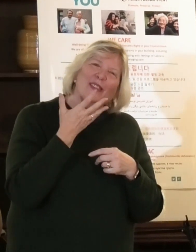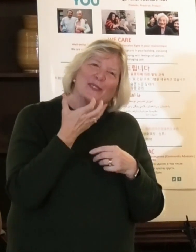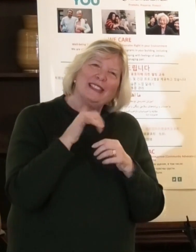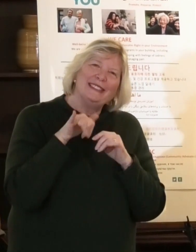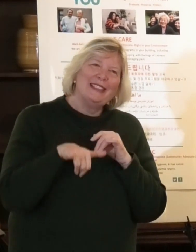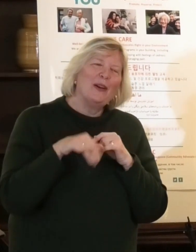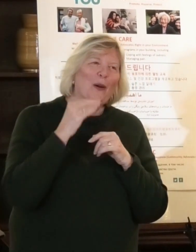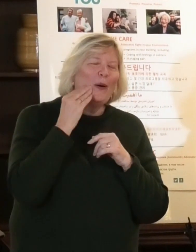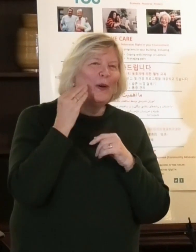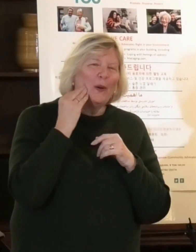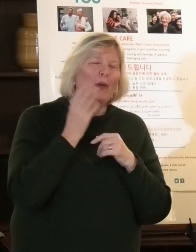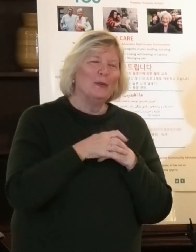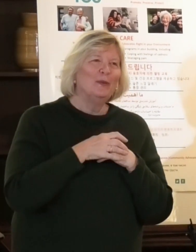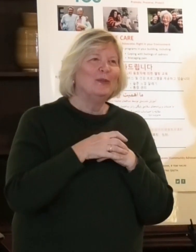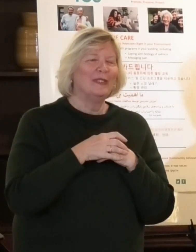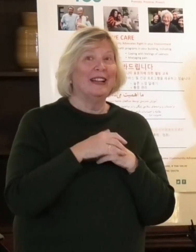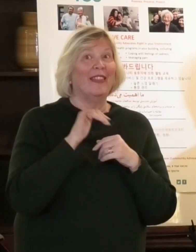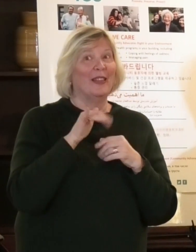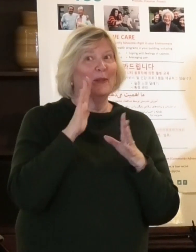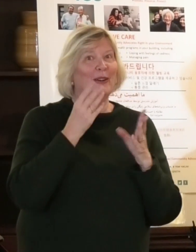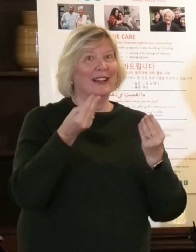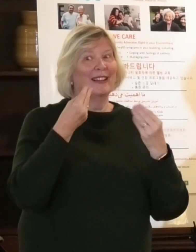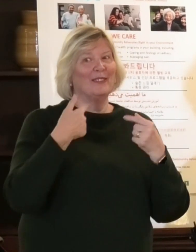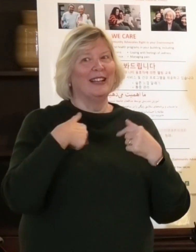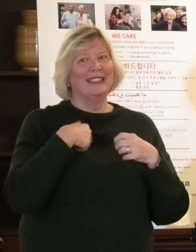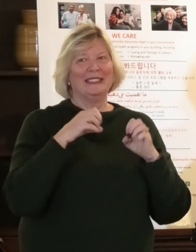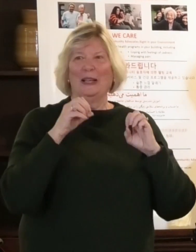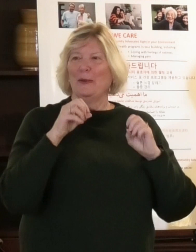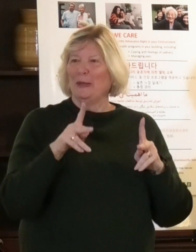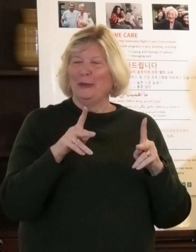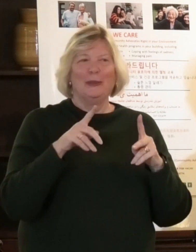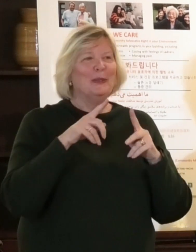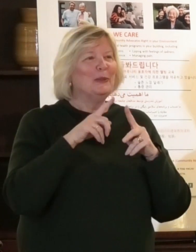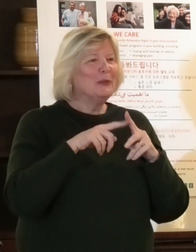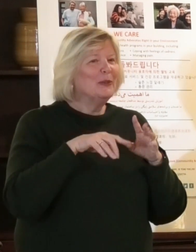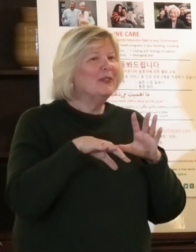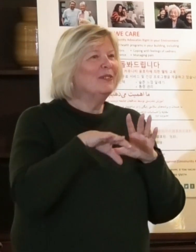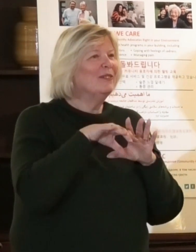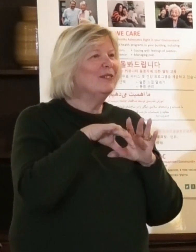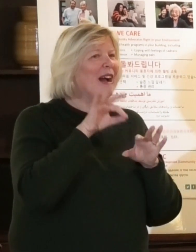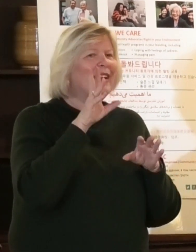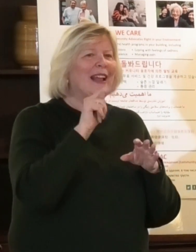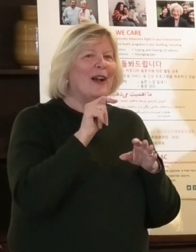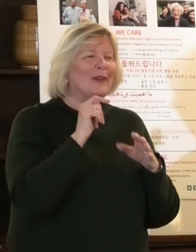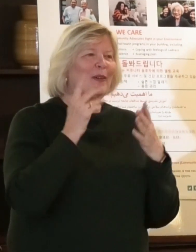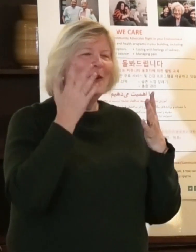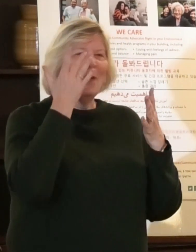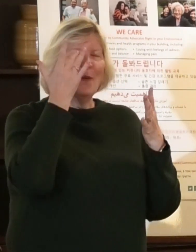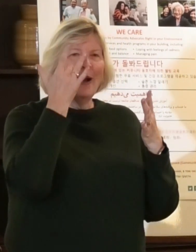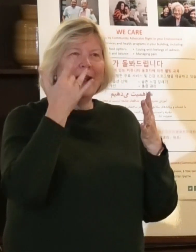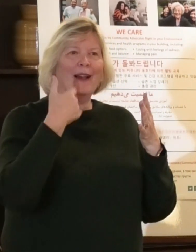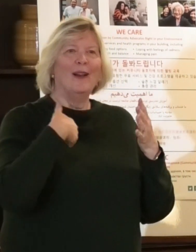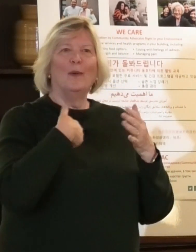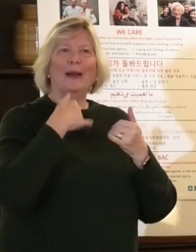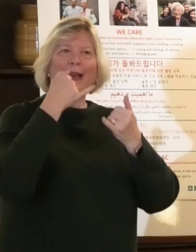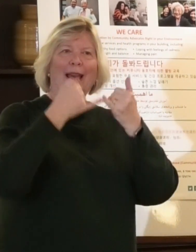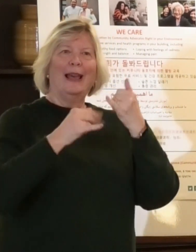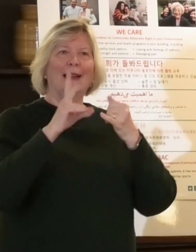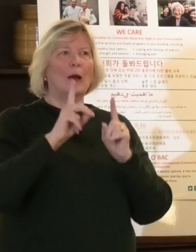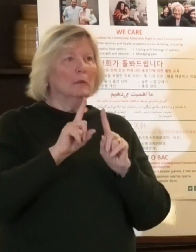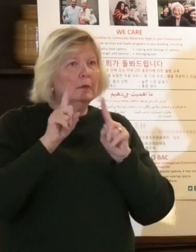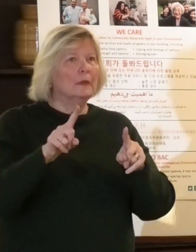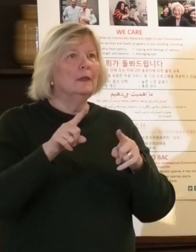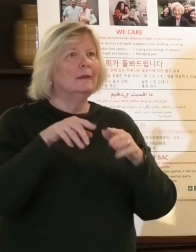home. And this will give us that opportunity to find that out why we end up to be in